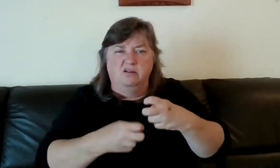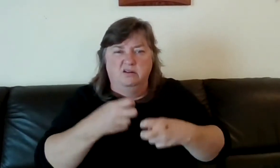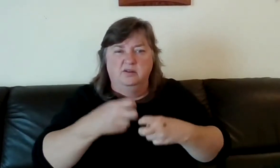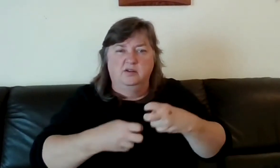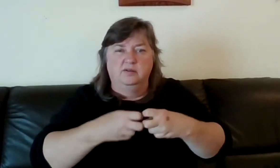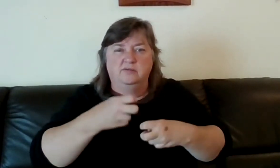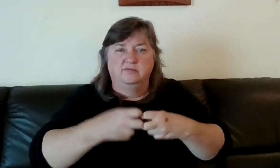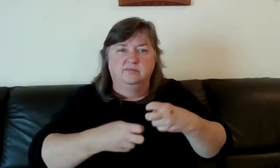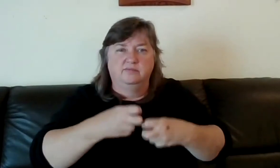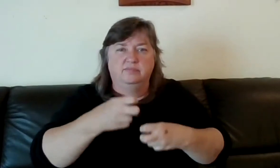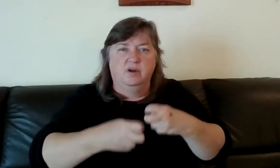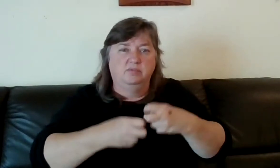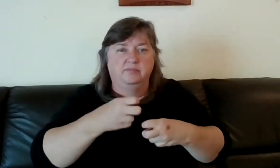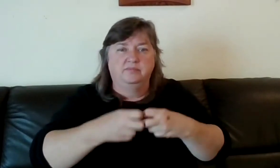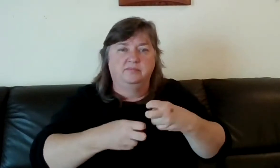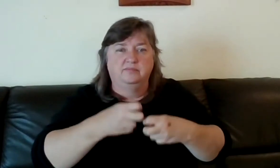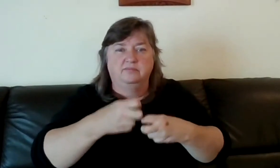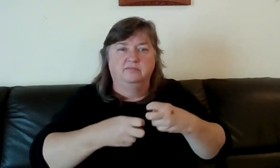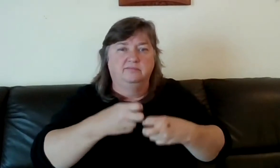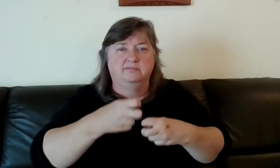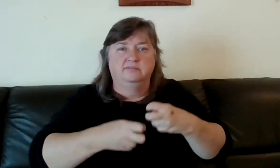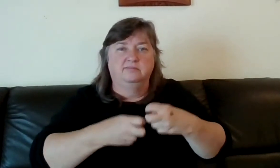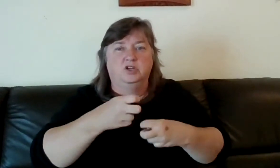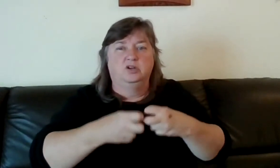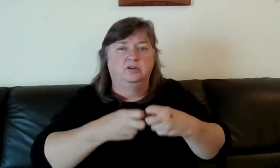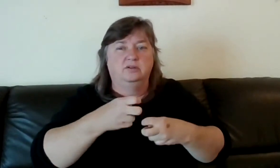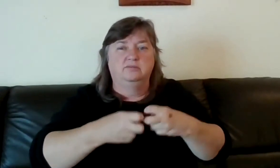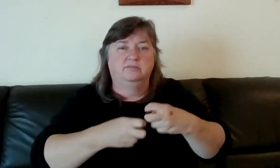hard, problem, hard,